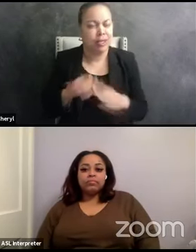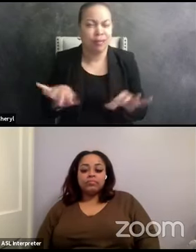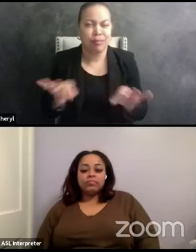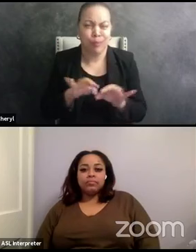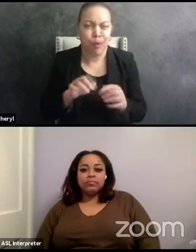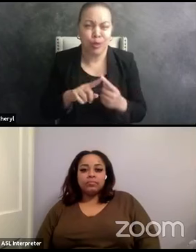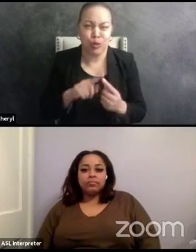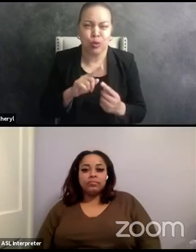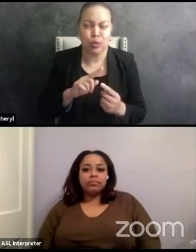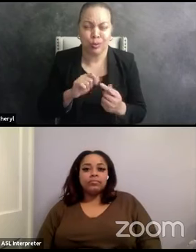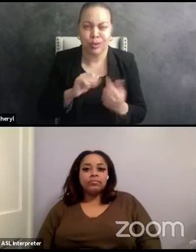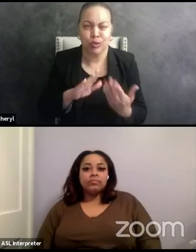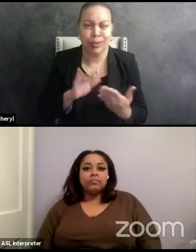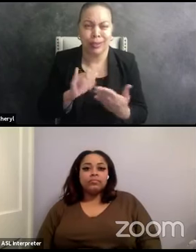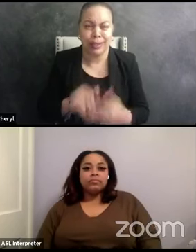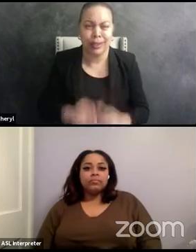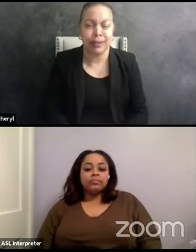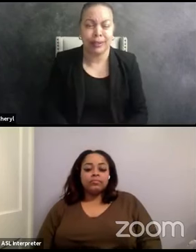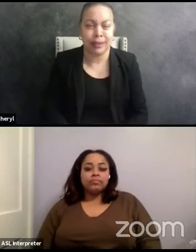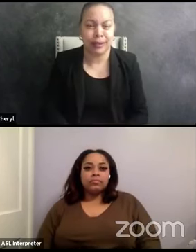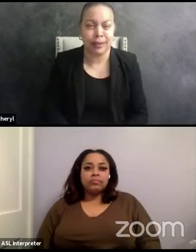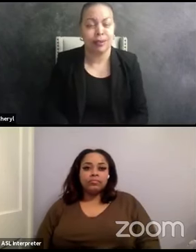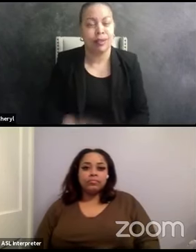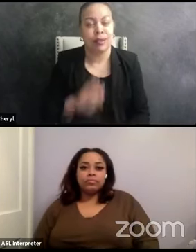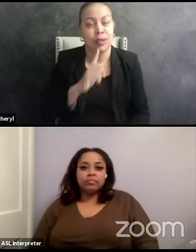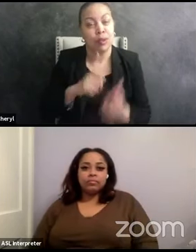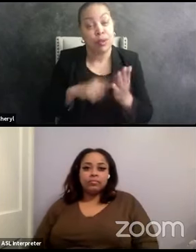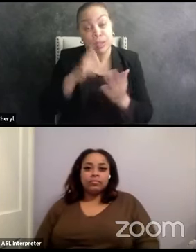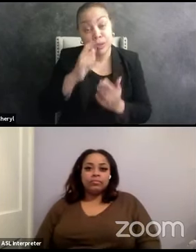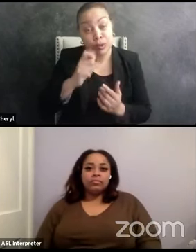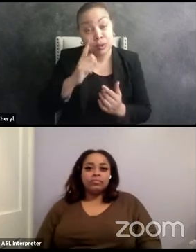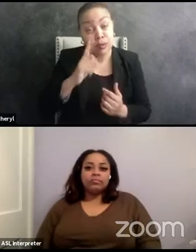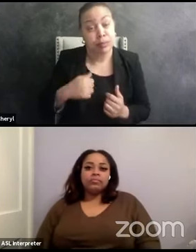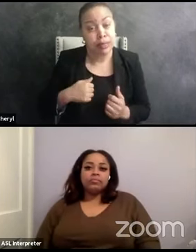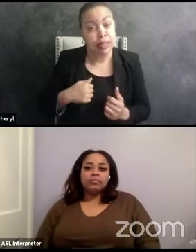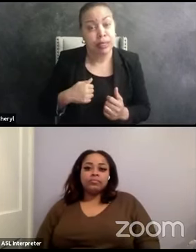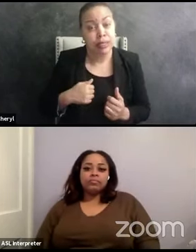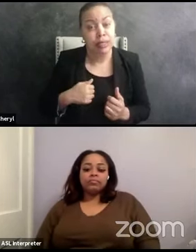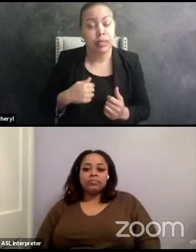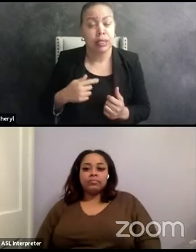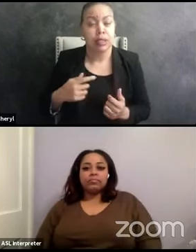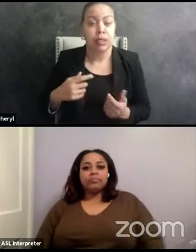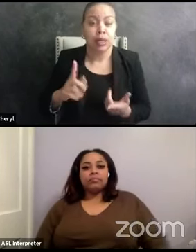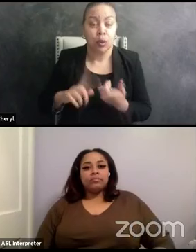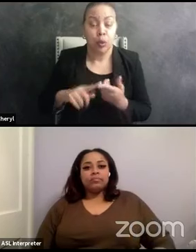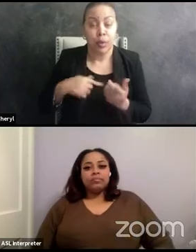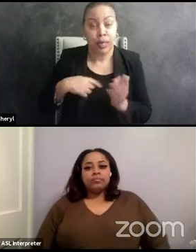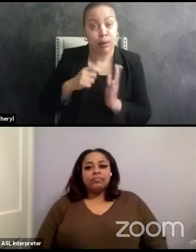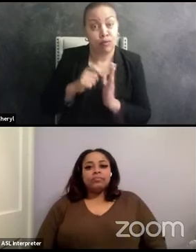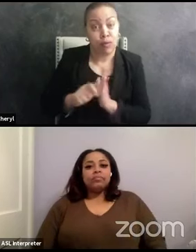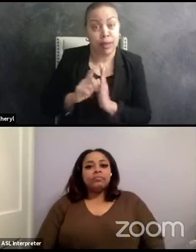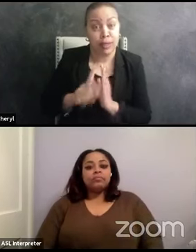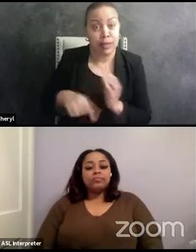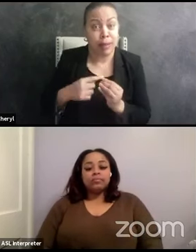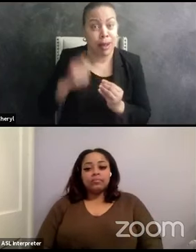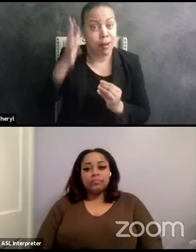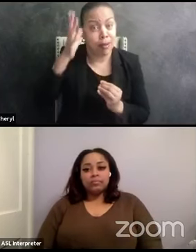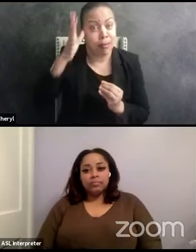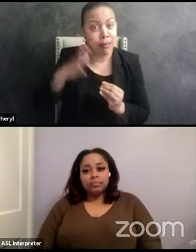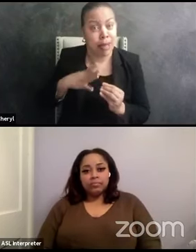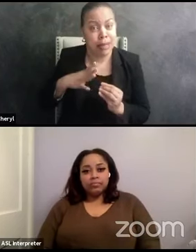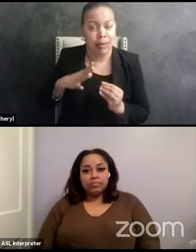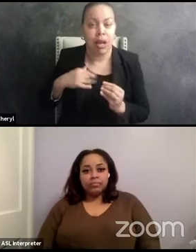think that what's interesting to me is we're talking, when I'm writing about manhood, I'm writing about the